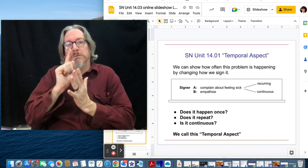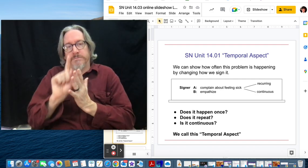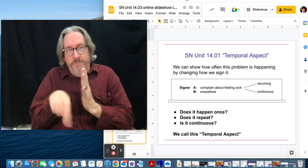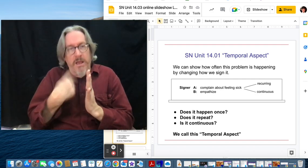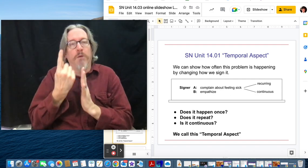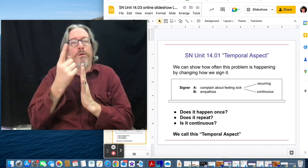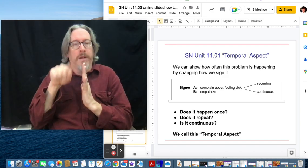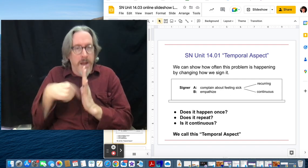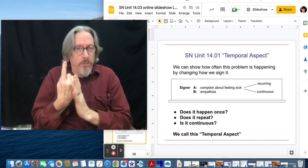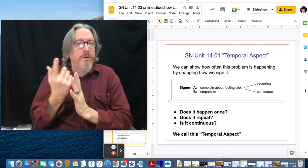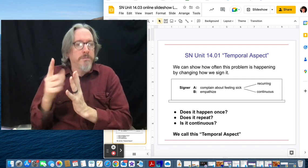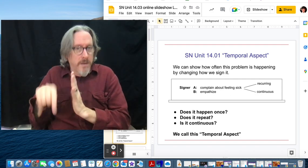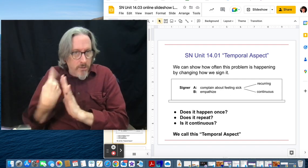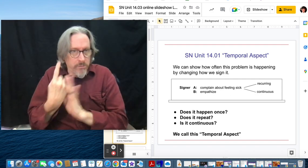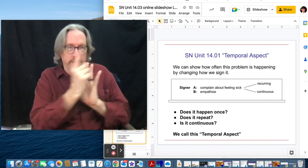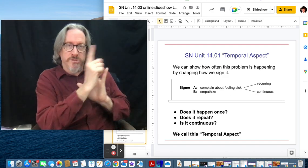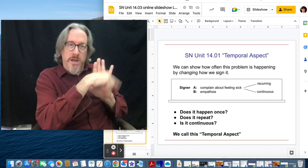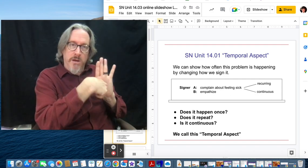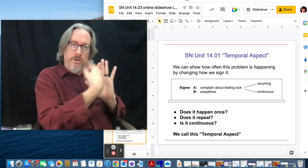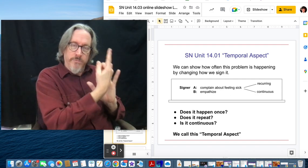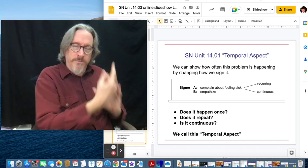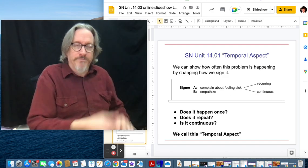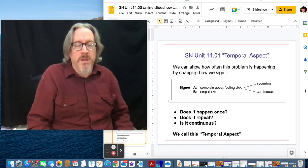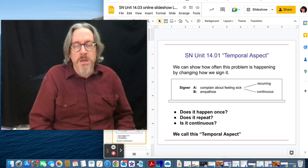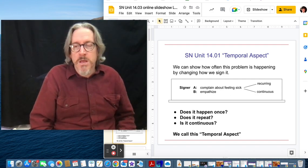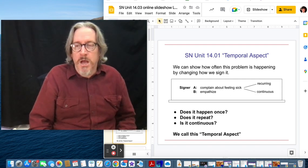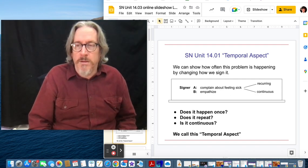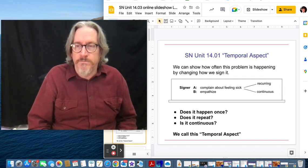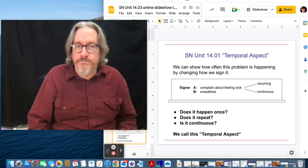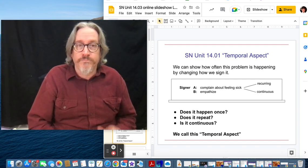hour, hour, right? So hour. Right?